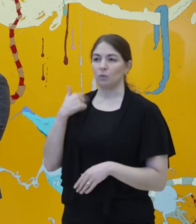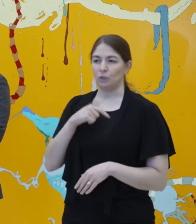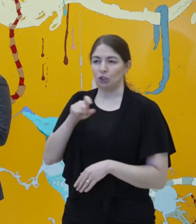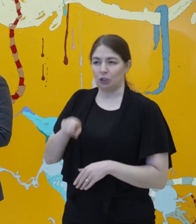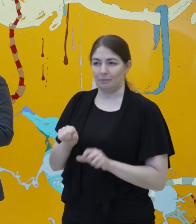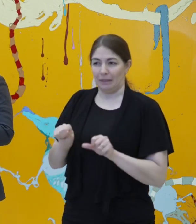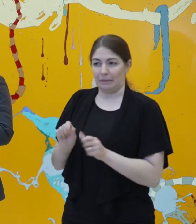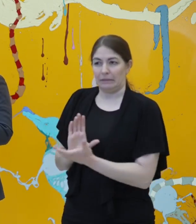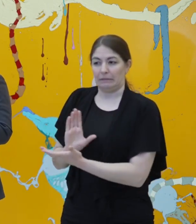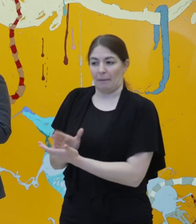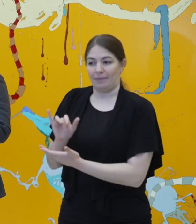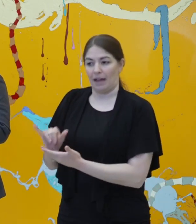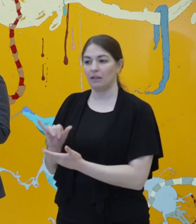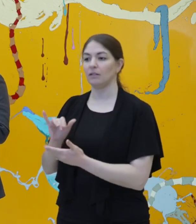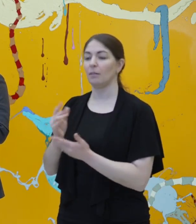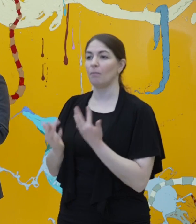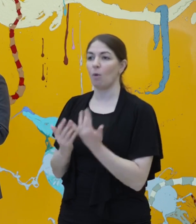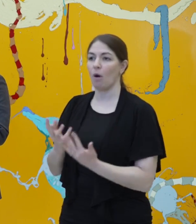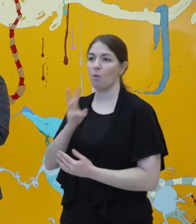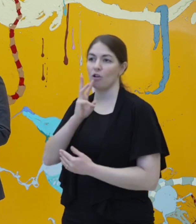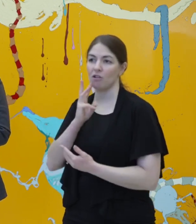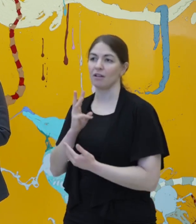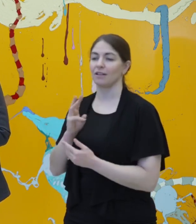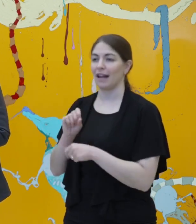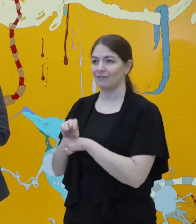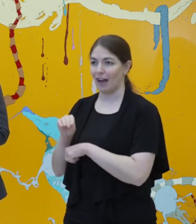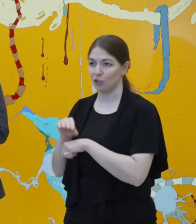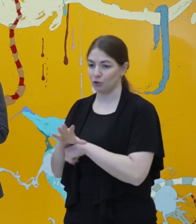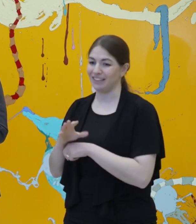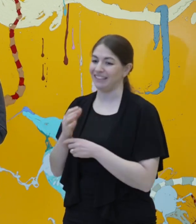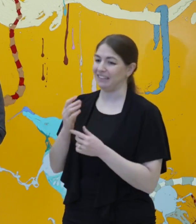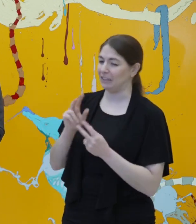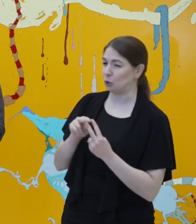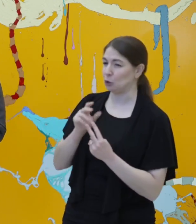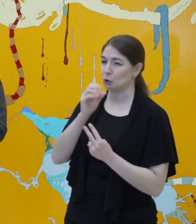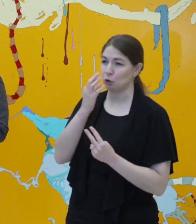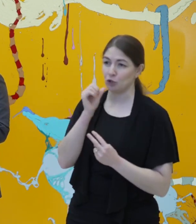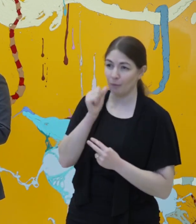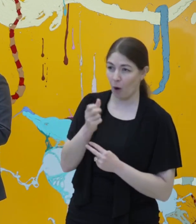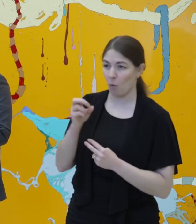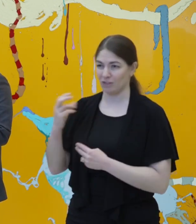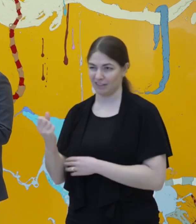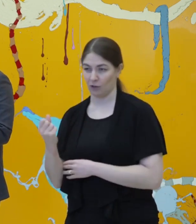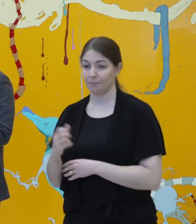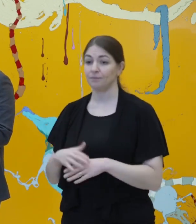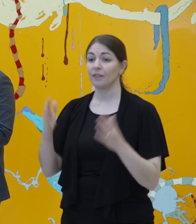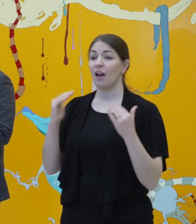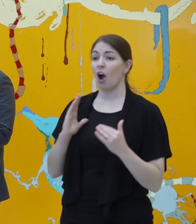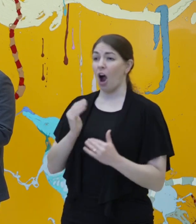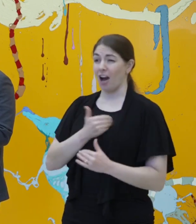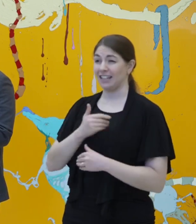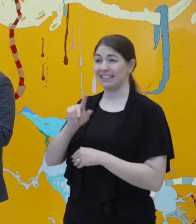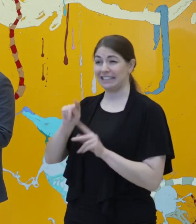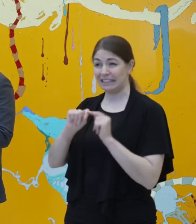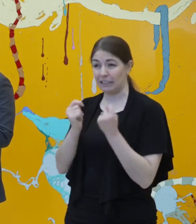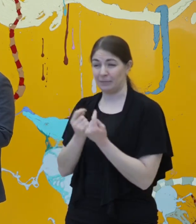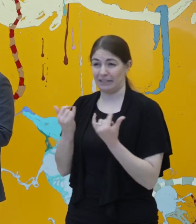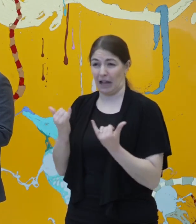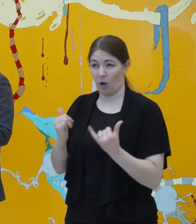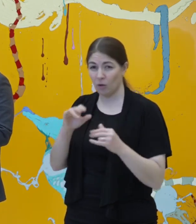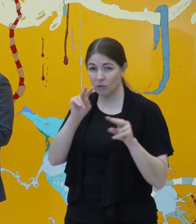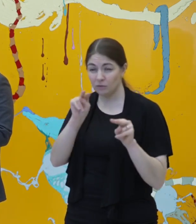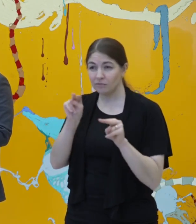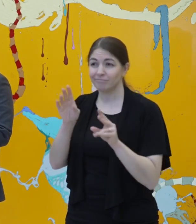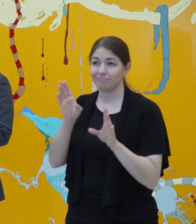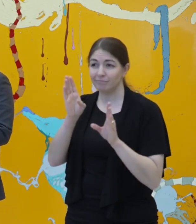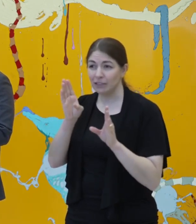between tomorrow and Saturday. Our team is on alert for water main breaks during this time. Right now, we do have a couple that